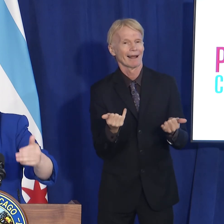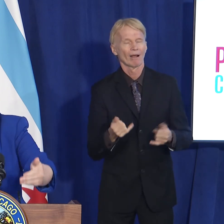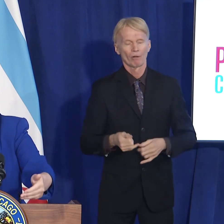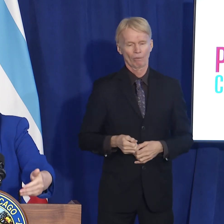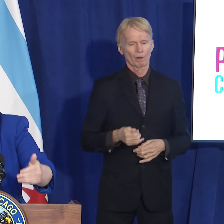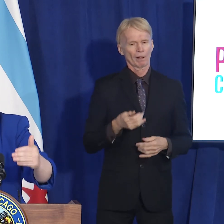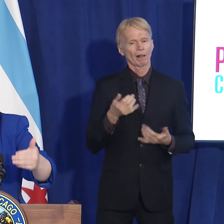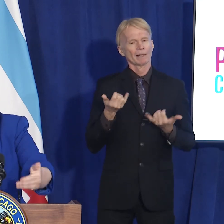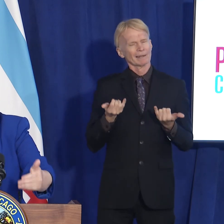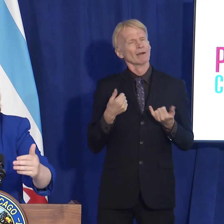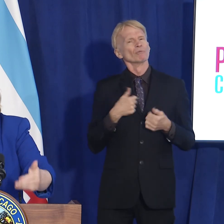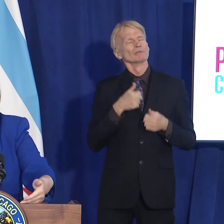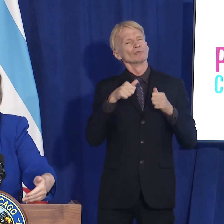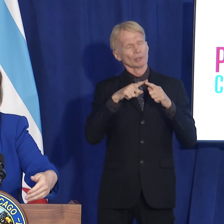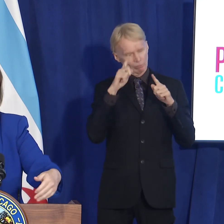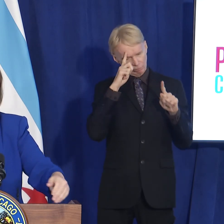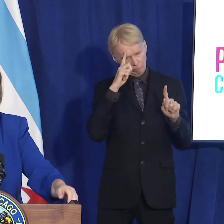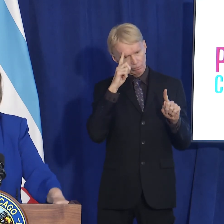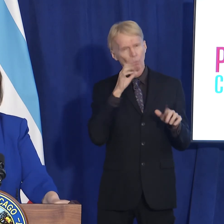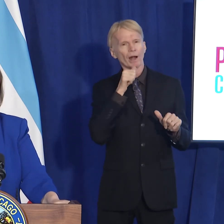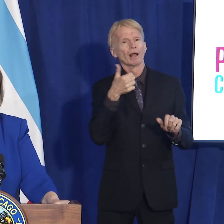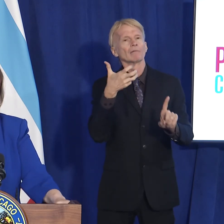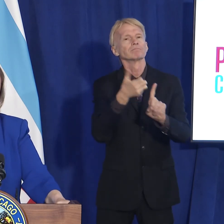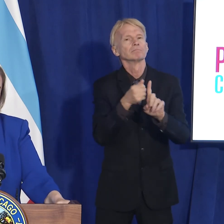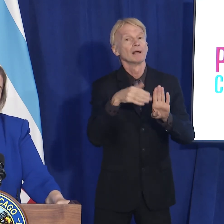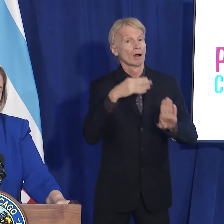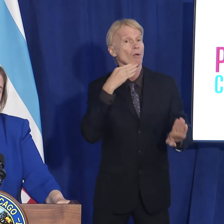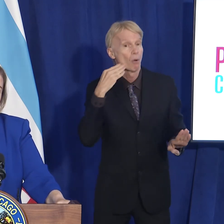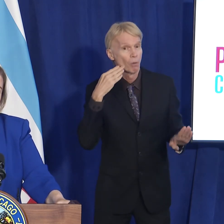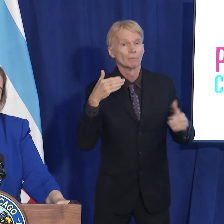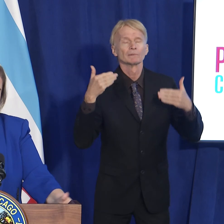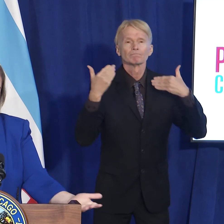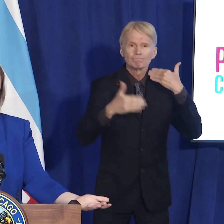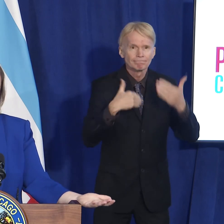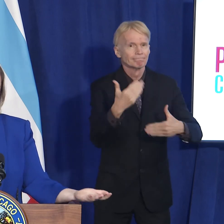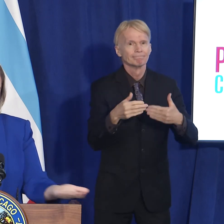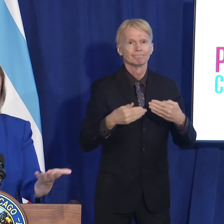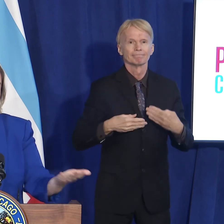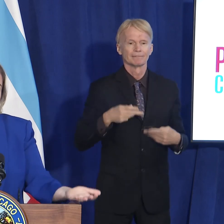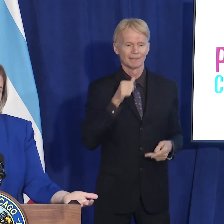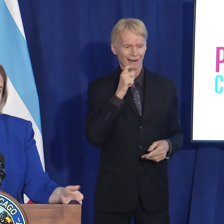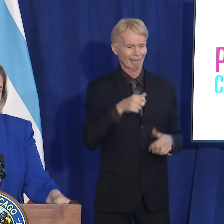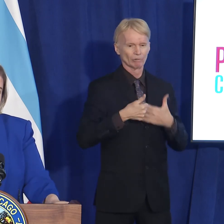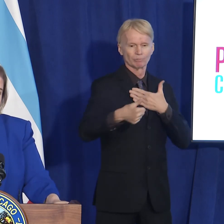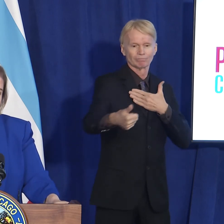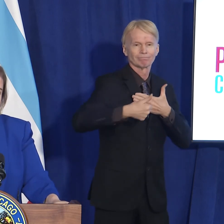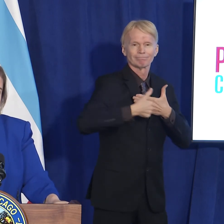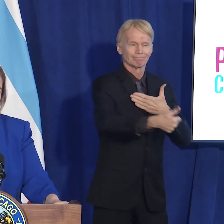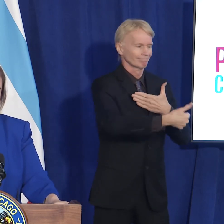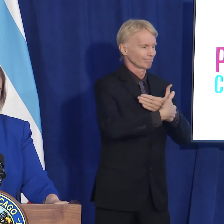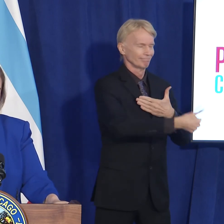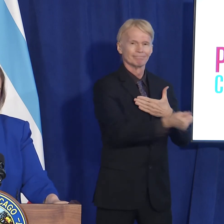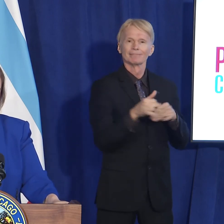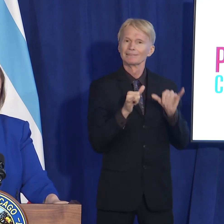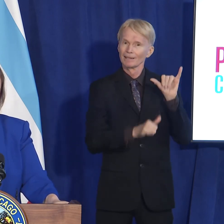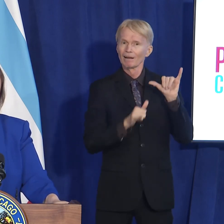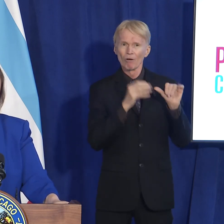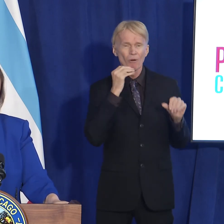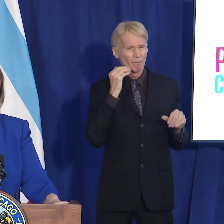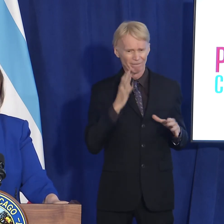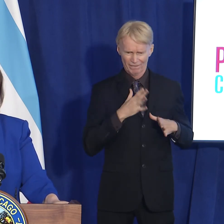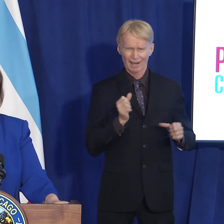at-home, let's really get rid of any barriers we can think of to access. It's a certainly more resource-intensive way to do it,